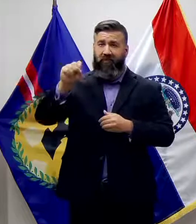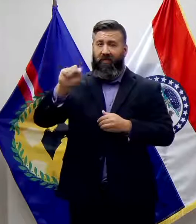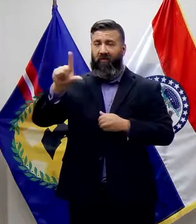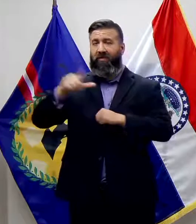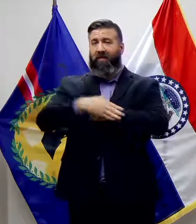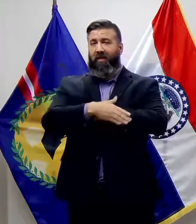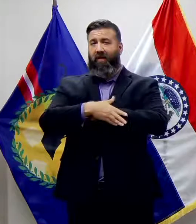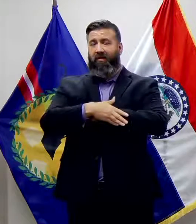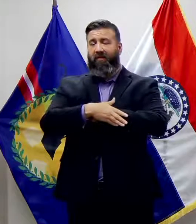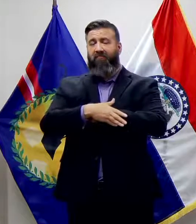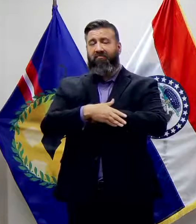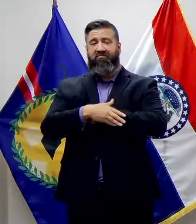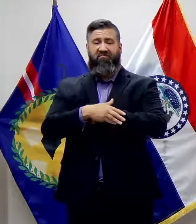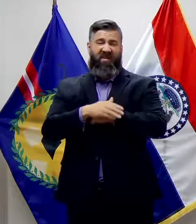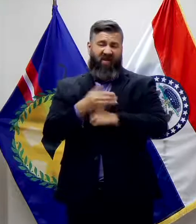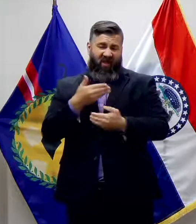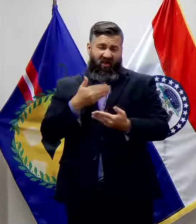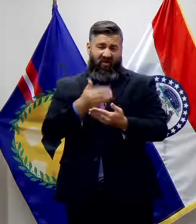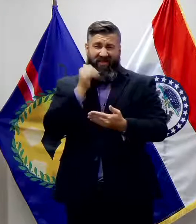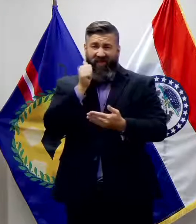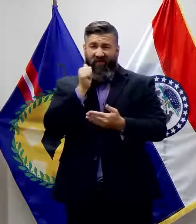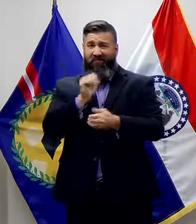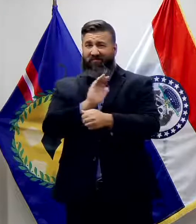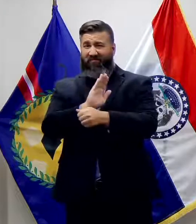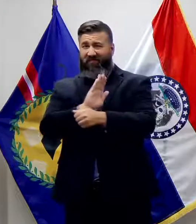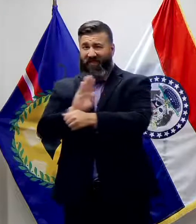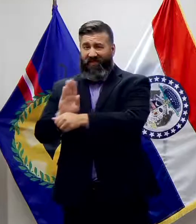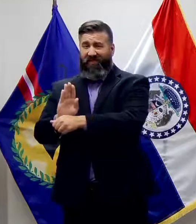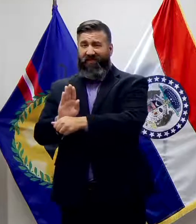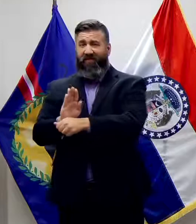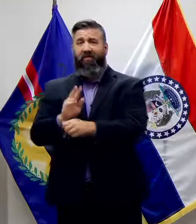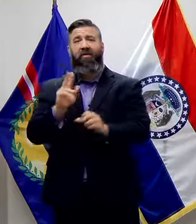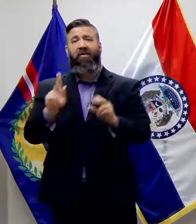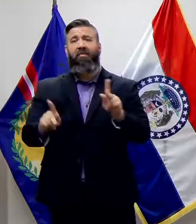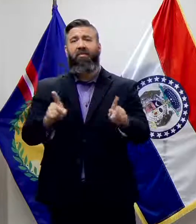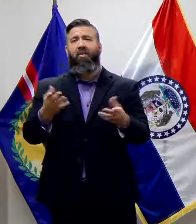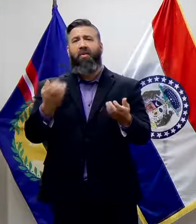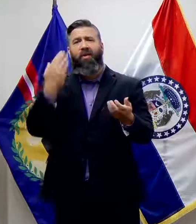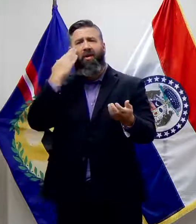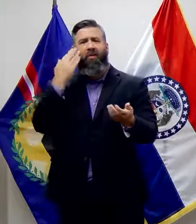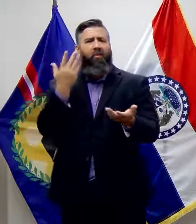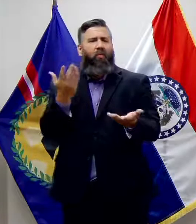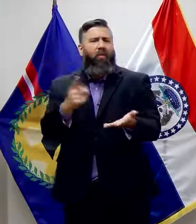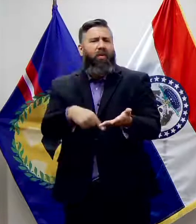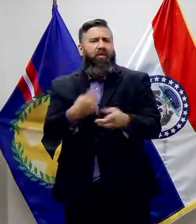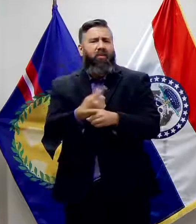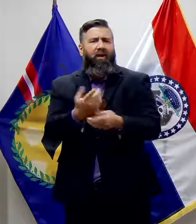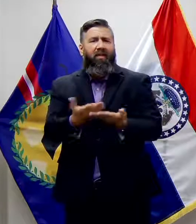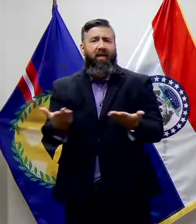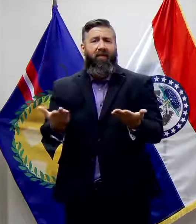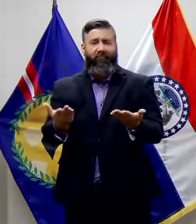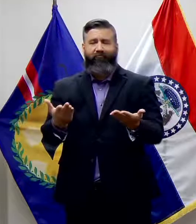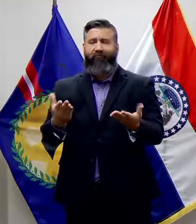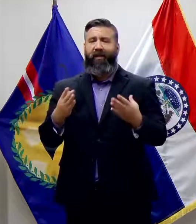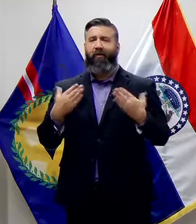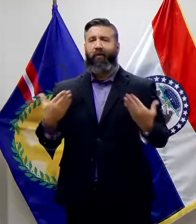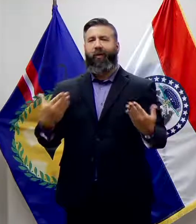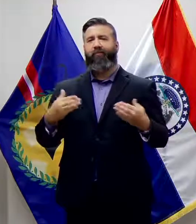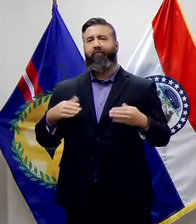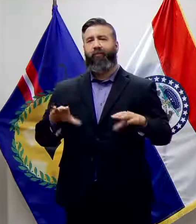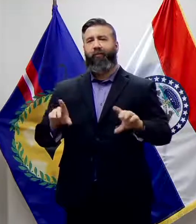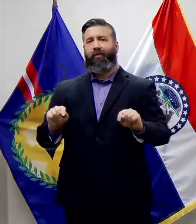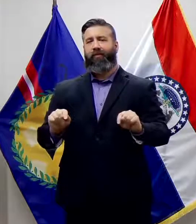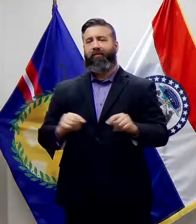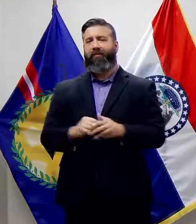in just about every business setting is that folks just want to know what the right thing is to do, and they do it.